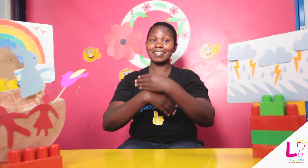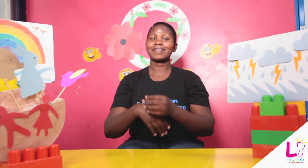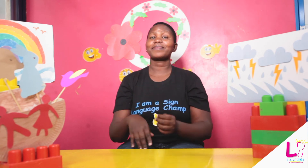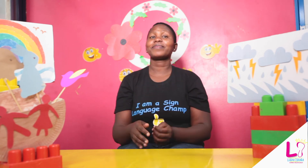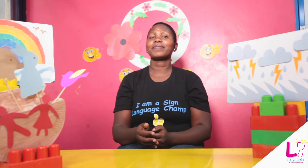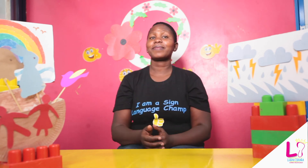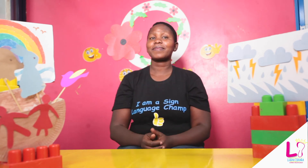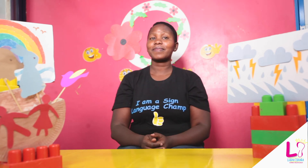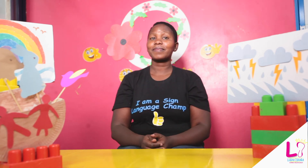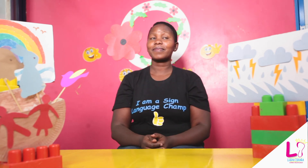night,